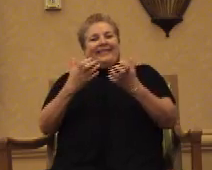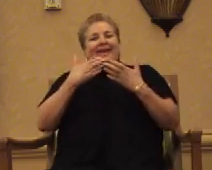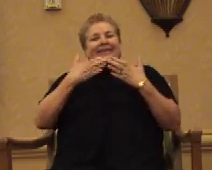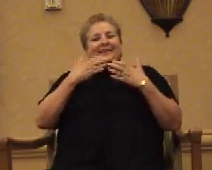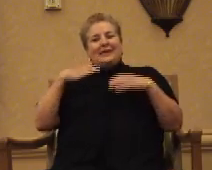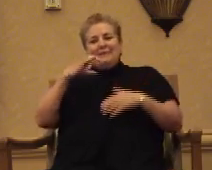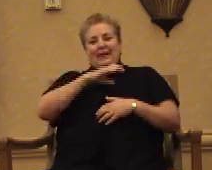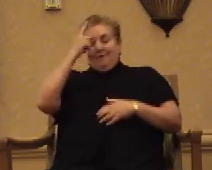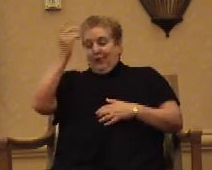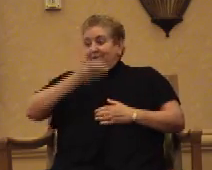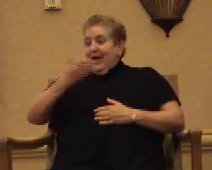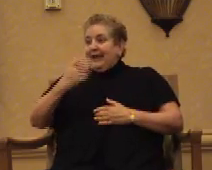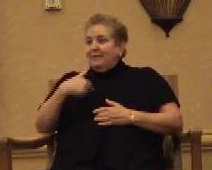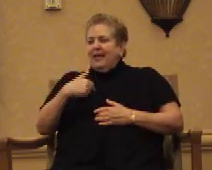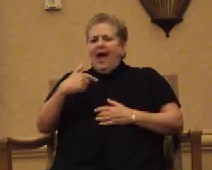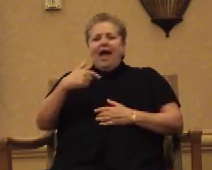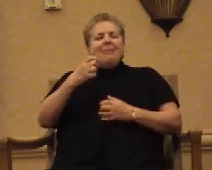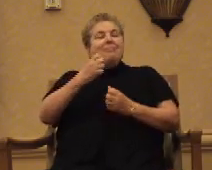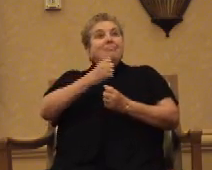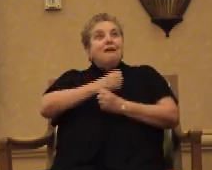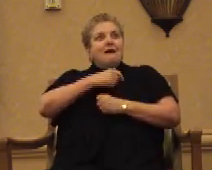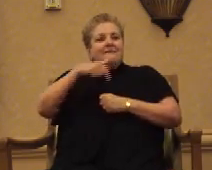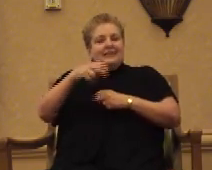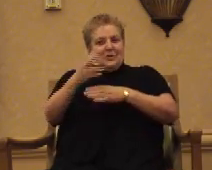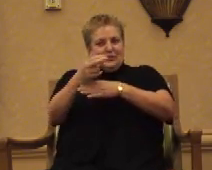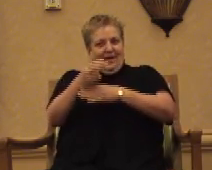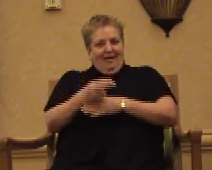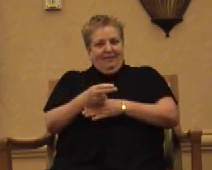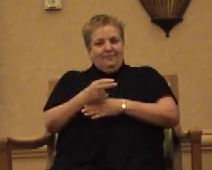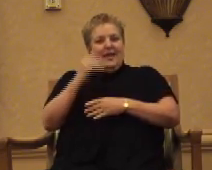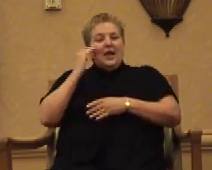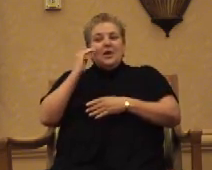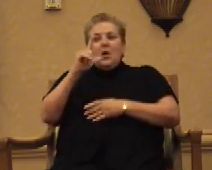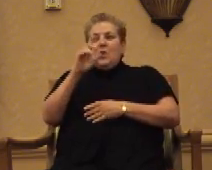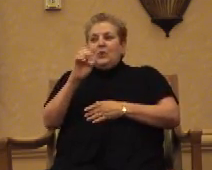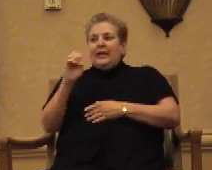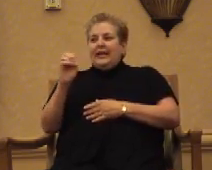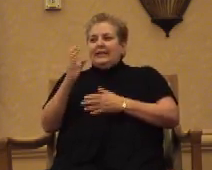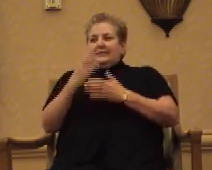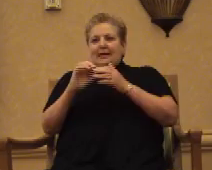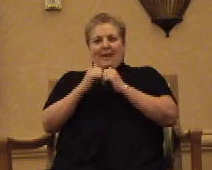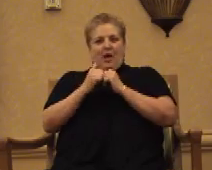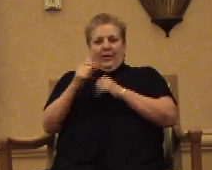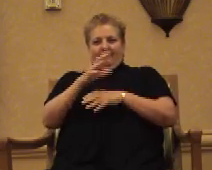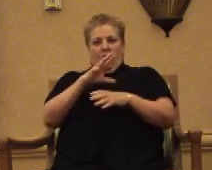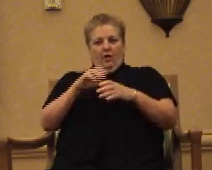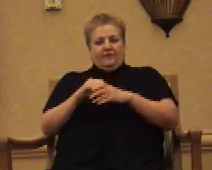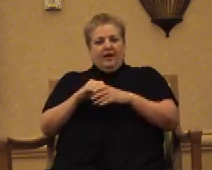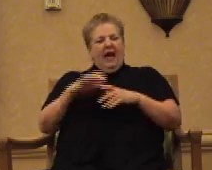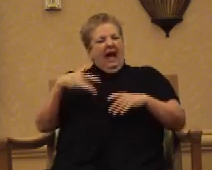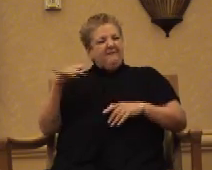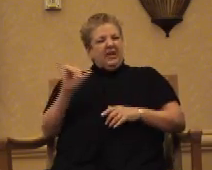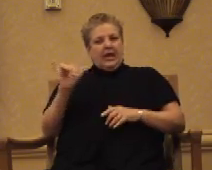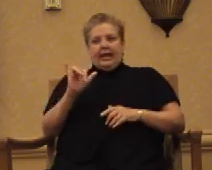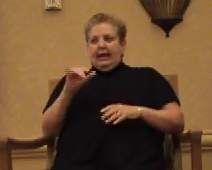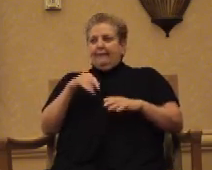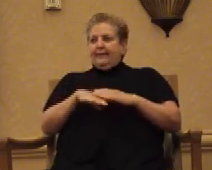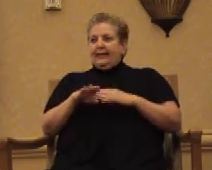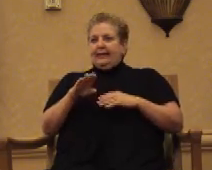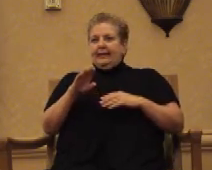I just love this hotel. And I know Lee was somehow involved in this. I feel like I'm in an episode of Mad Men